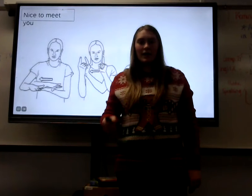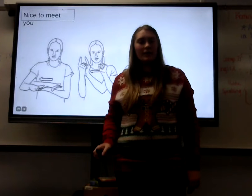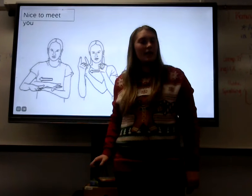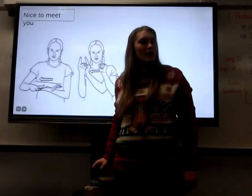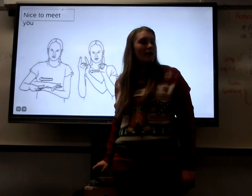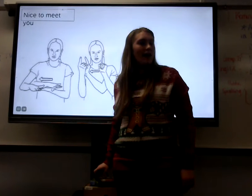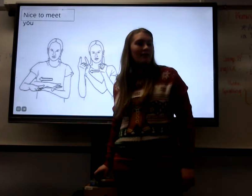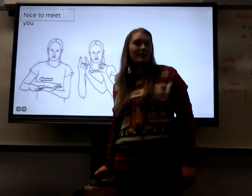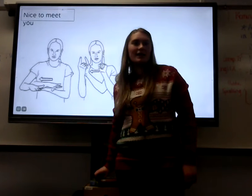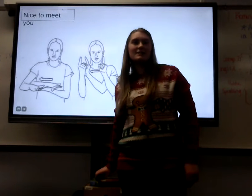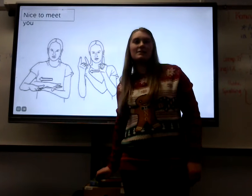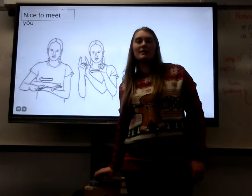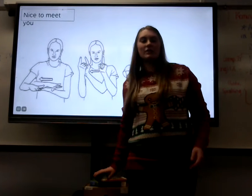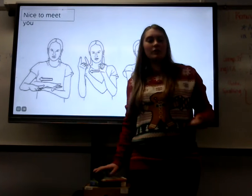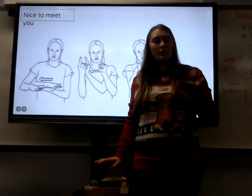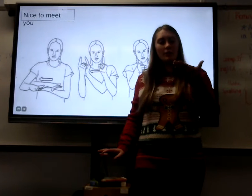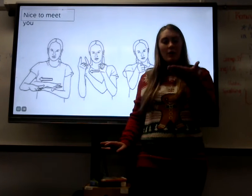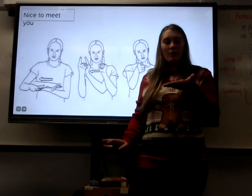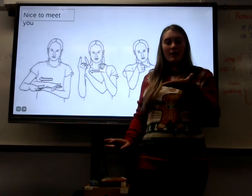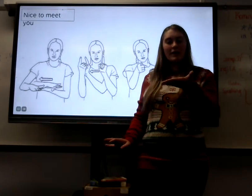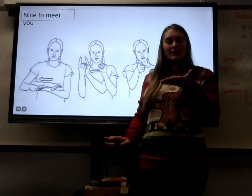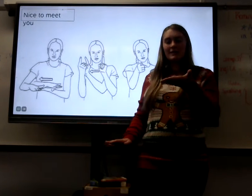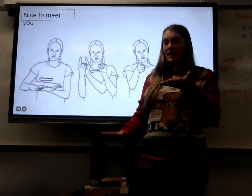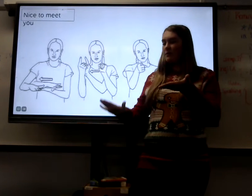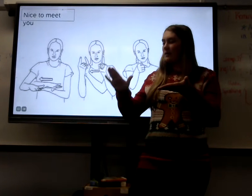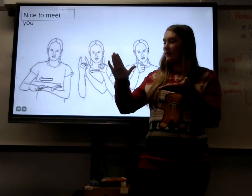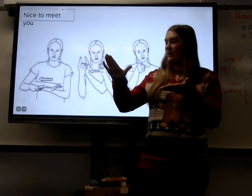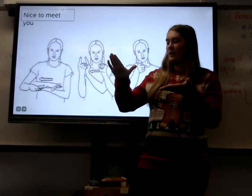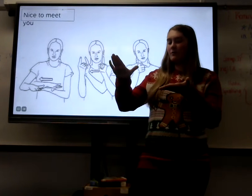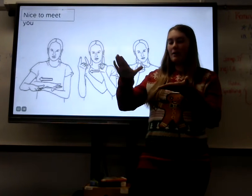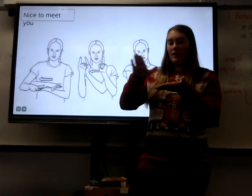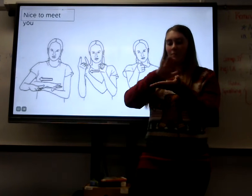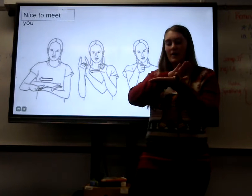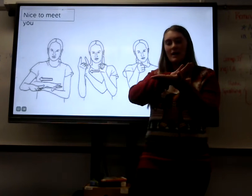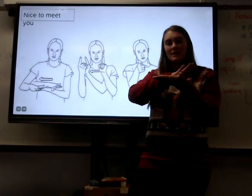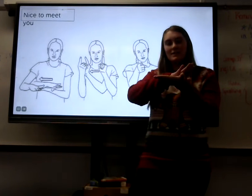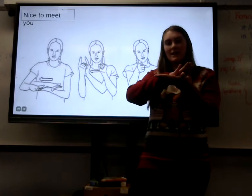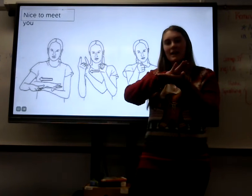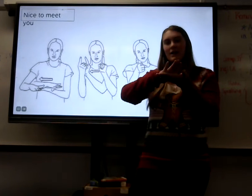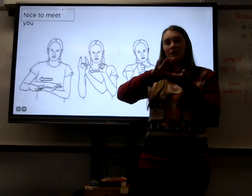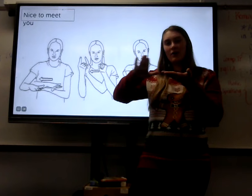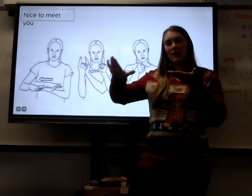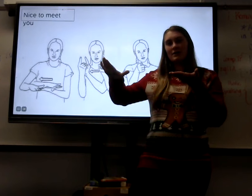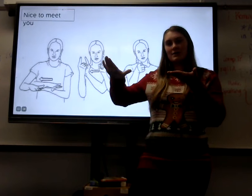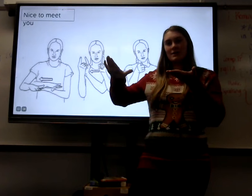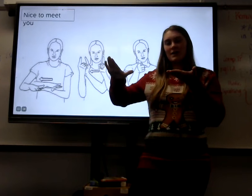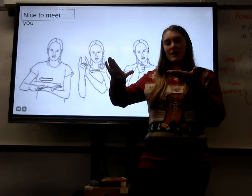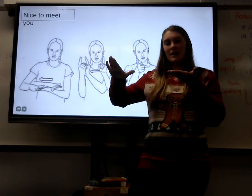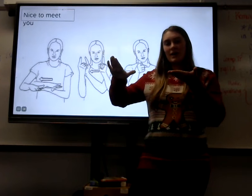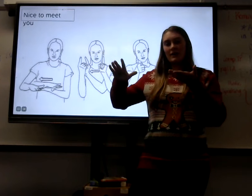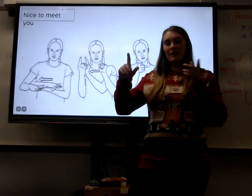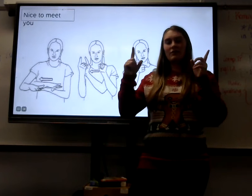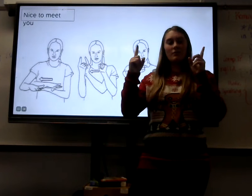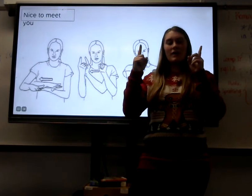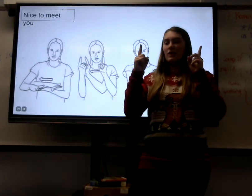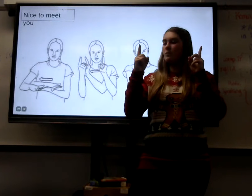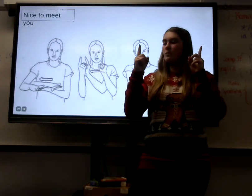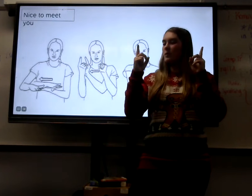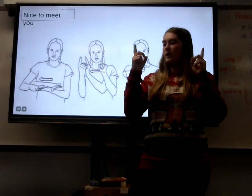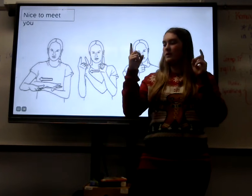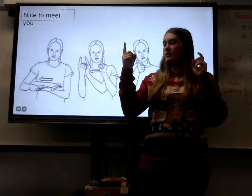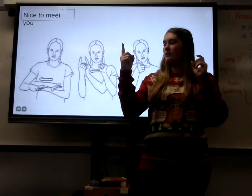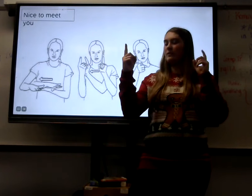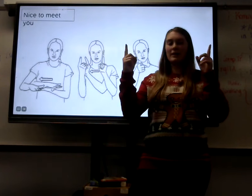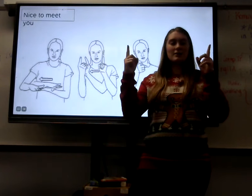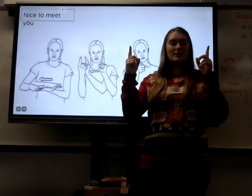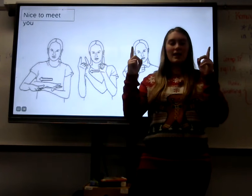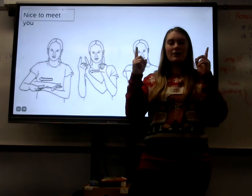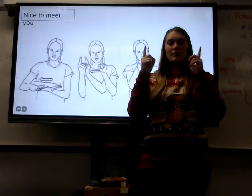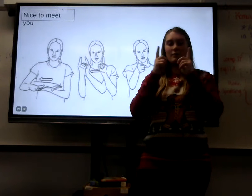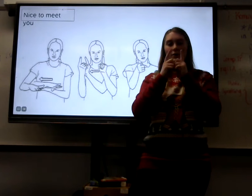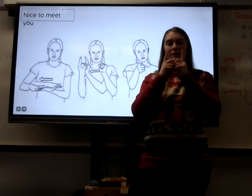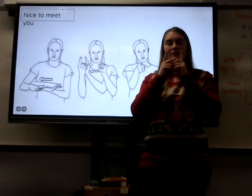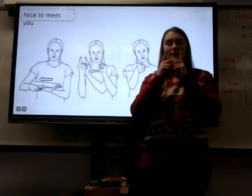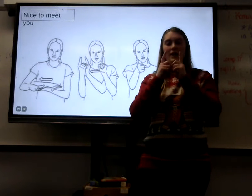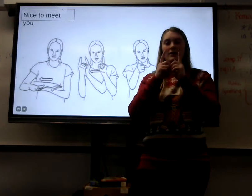Then you have Nice to Meet You, where you put one hand down, the other one up, slide it across. Then for me, you put two fingers together, put them together.